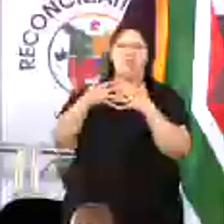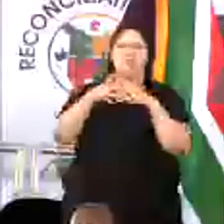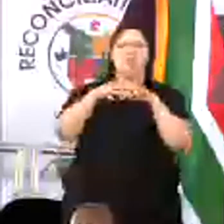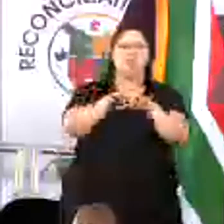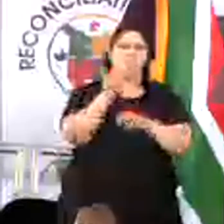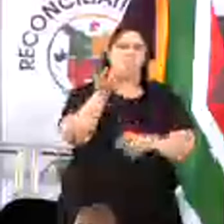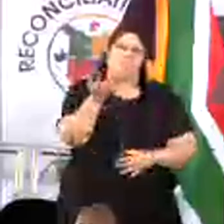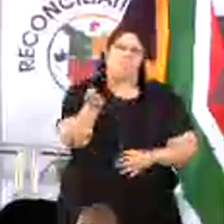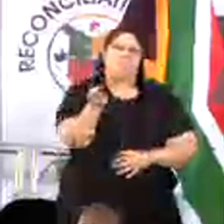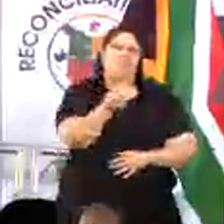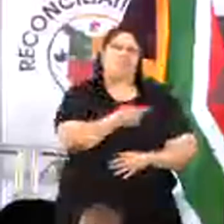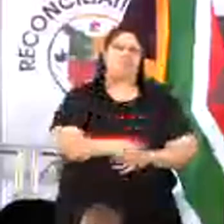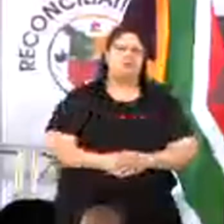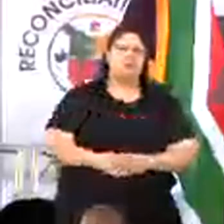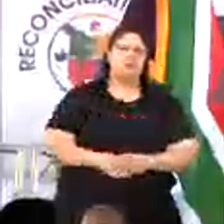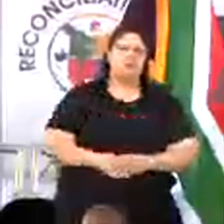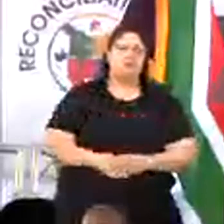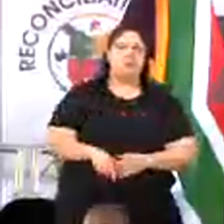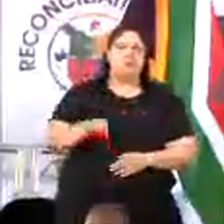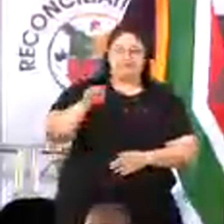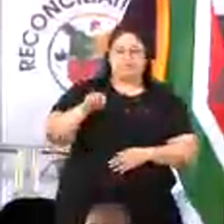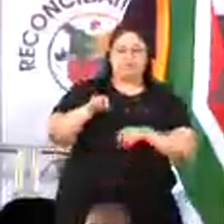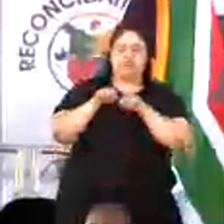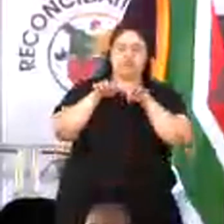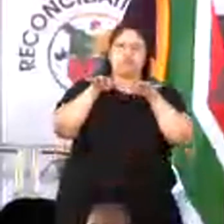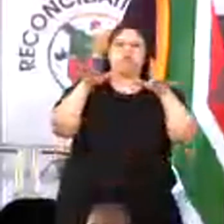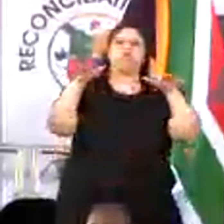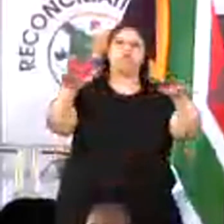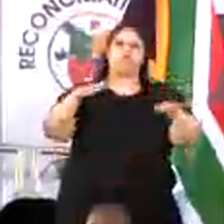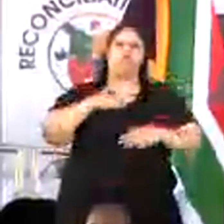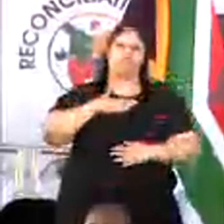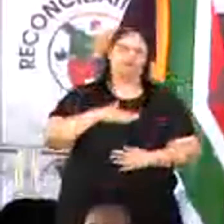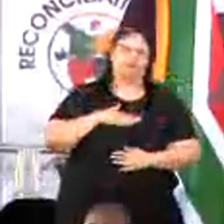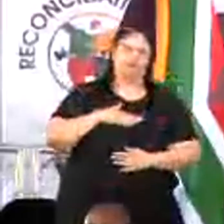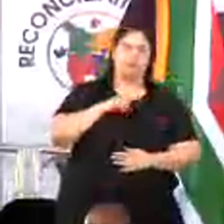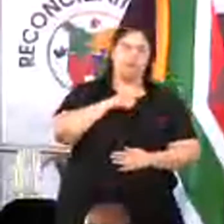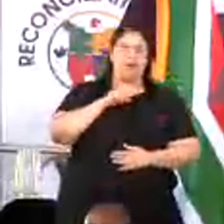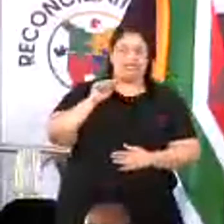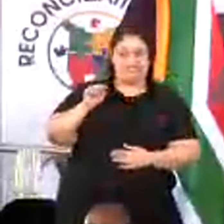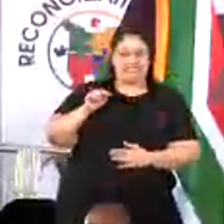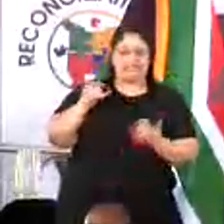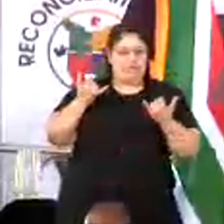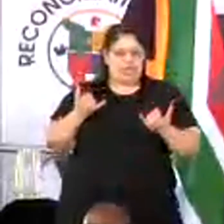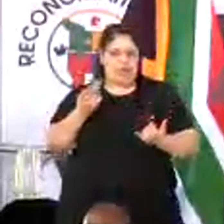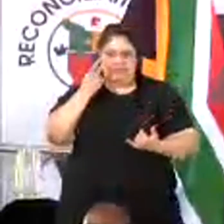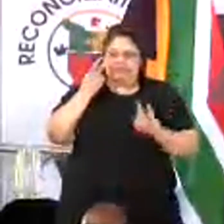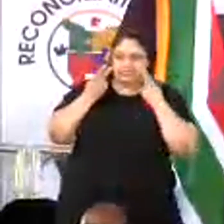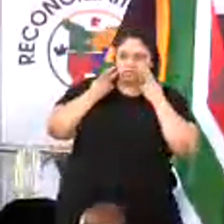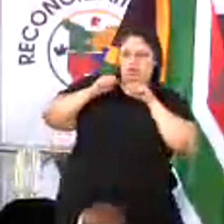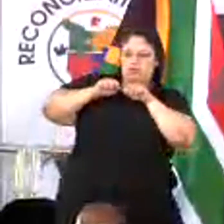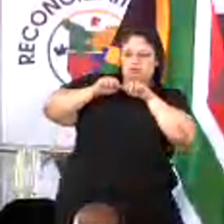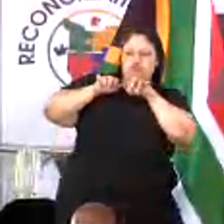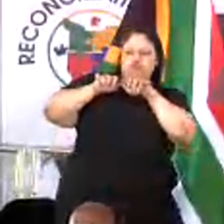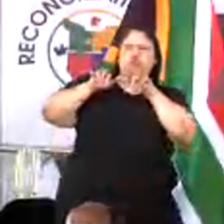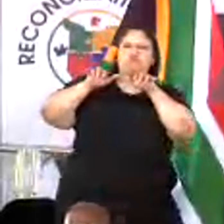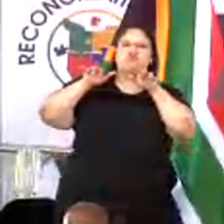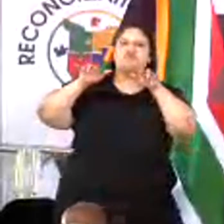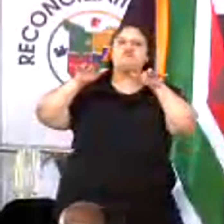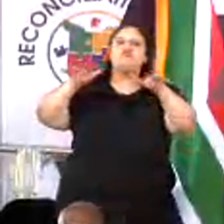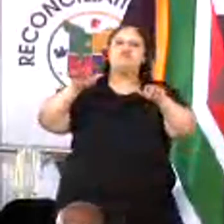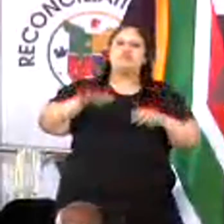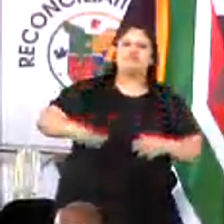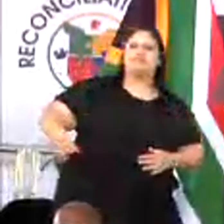implemented. We want this to spread, as this is now beginning to spread throughout